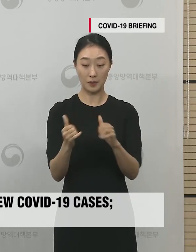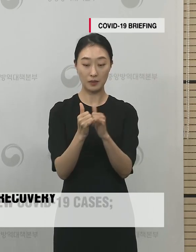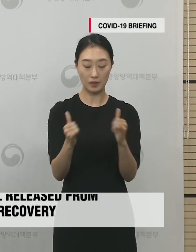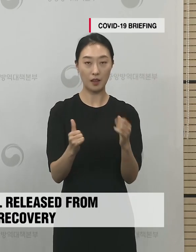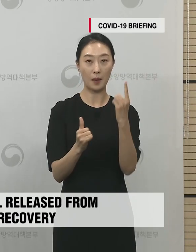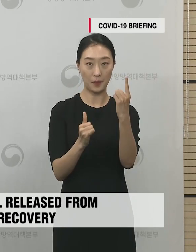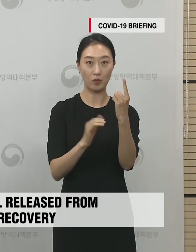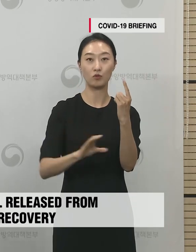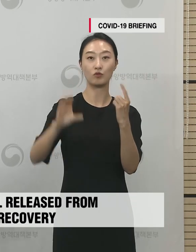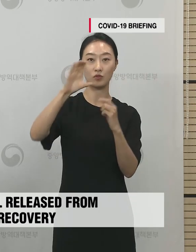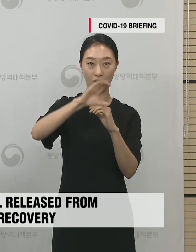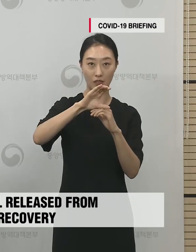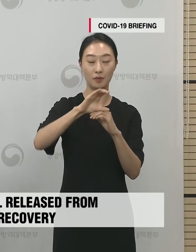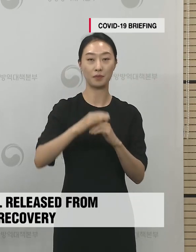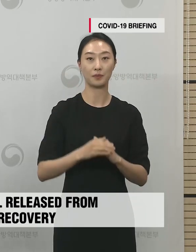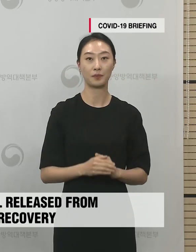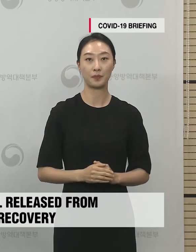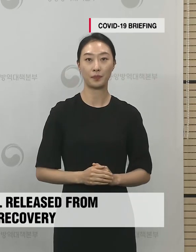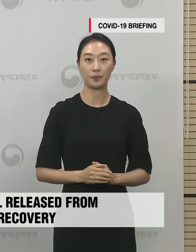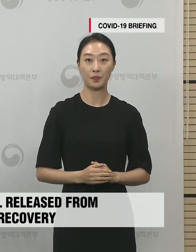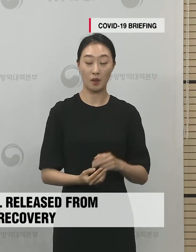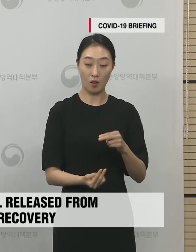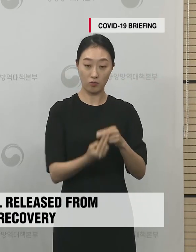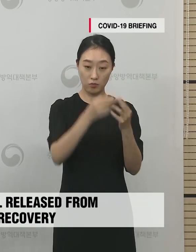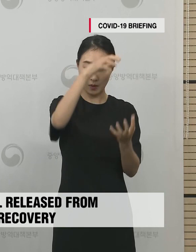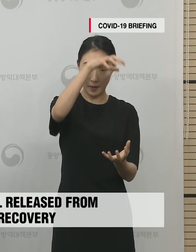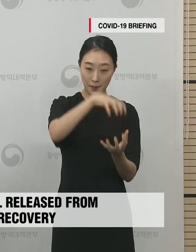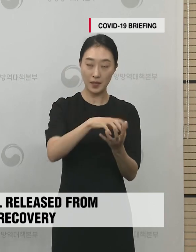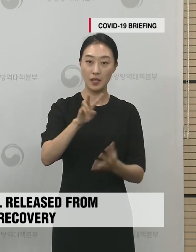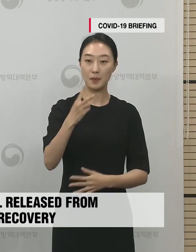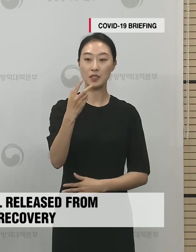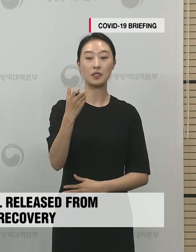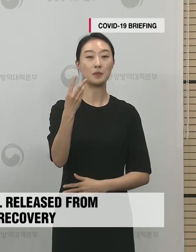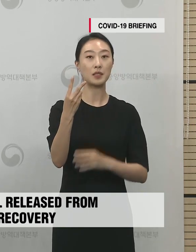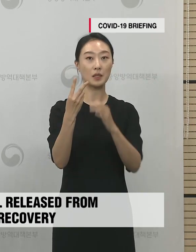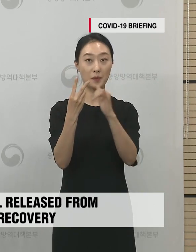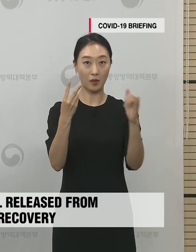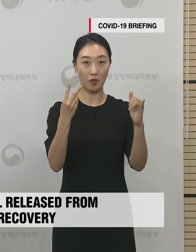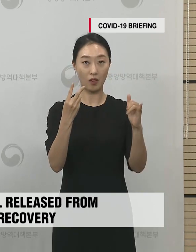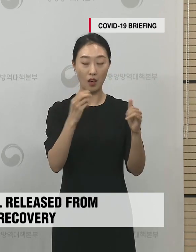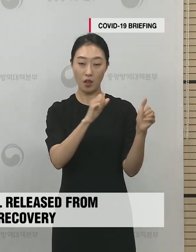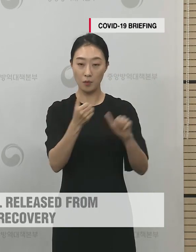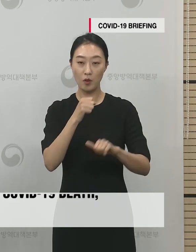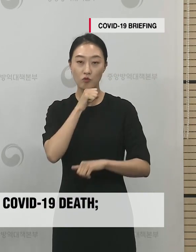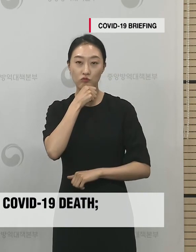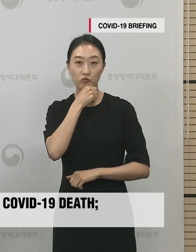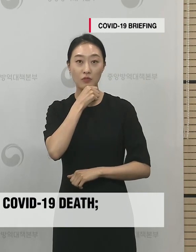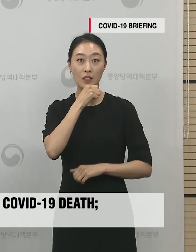quarantine. One more fatality was increased, and the death toll stands at